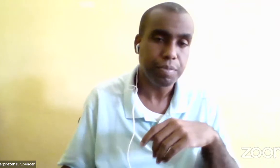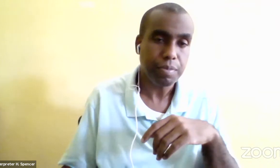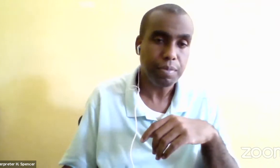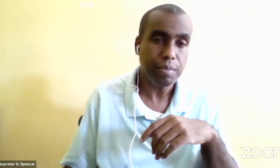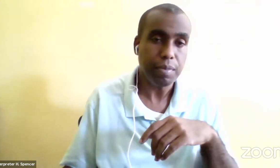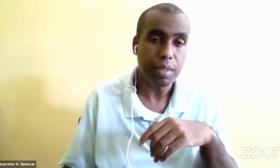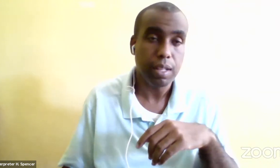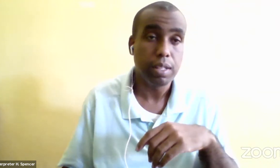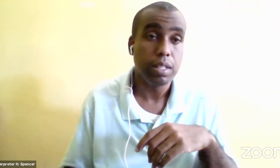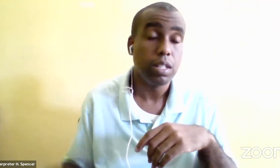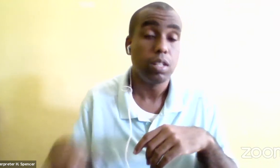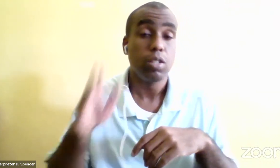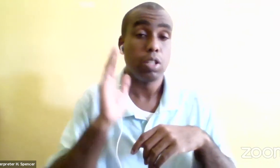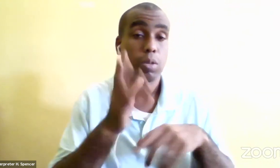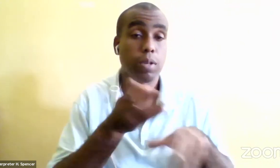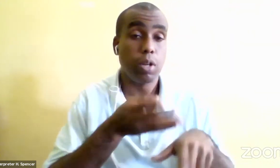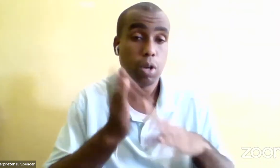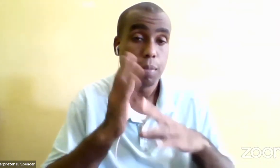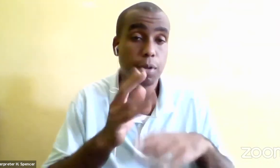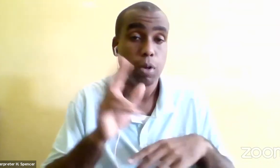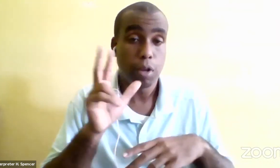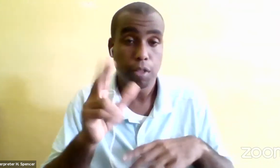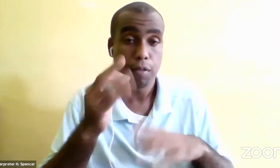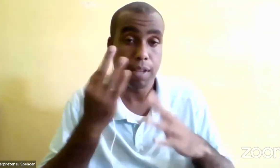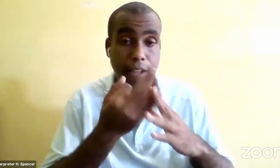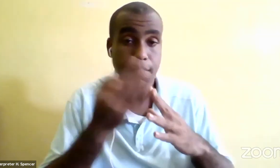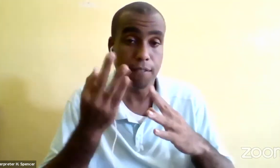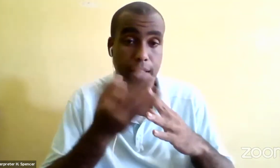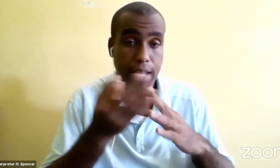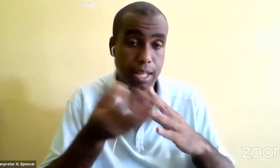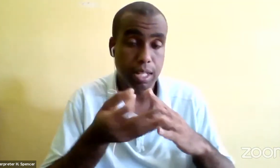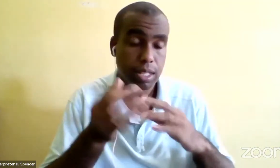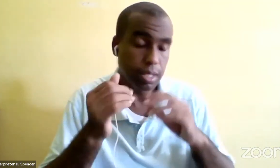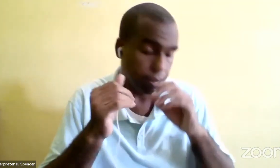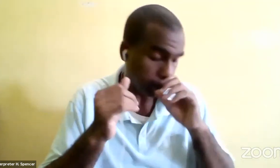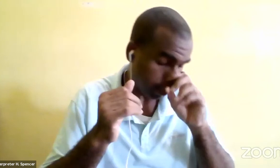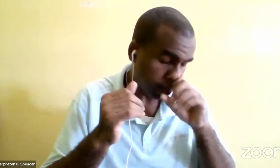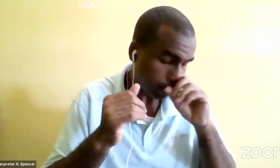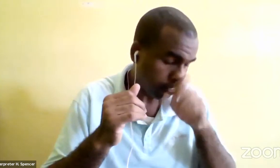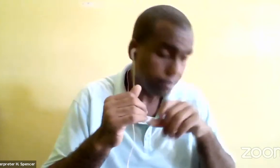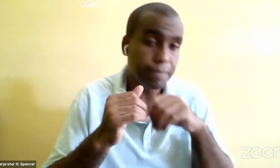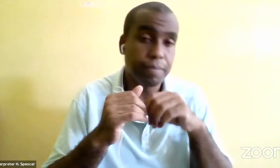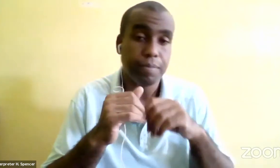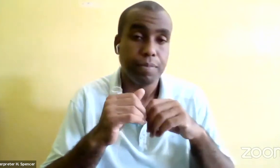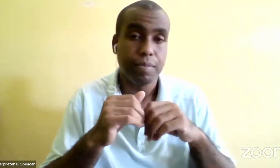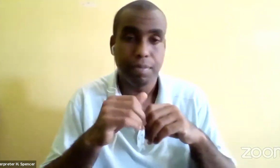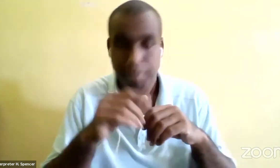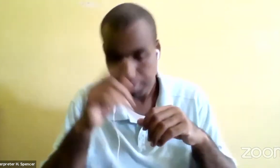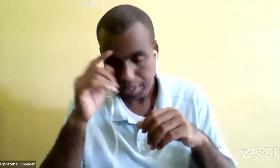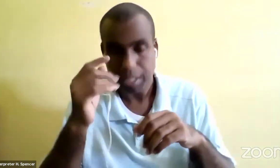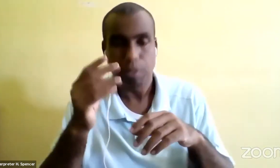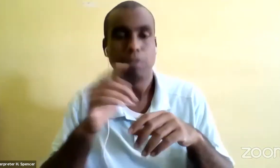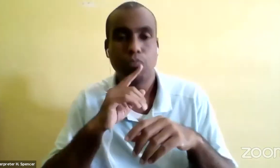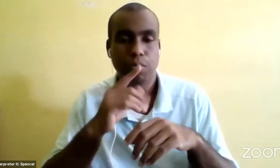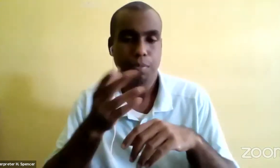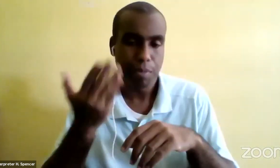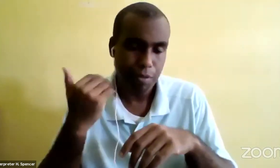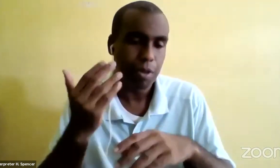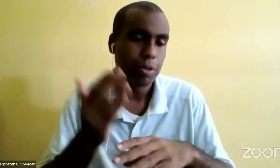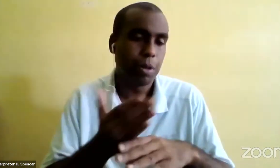I'm gonna upload 3 files right now, because I was actually updating them right up